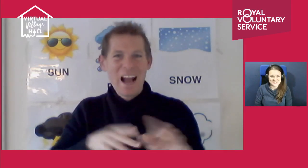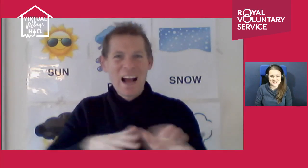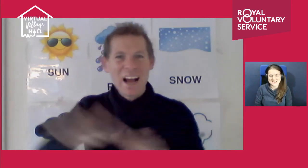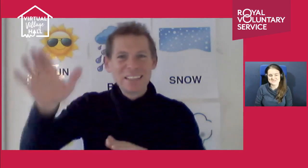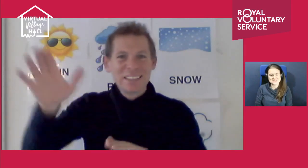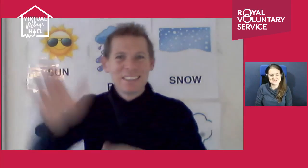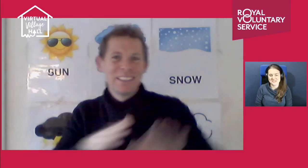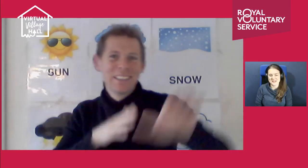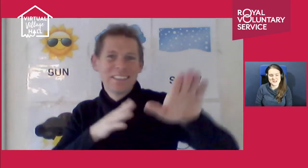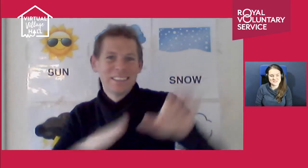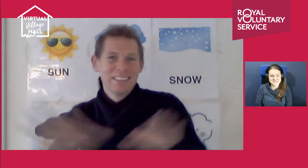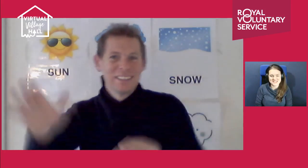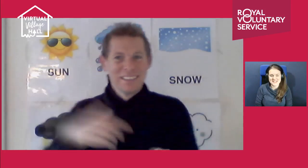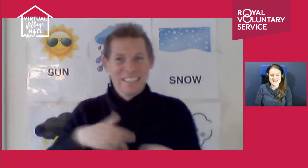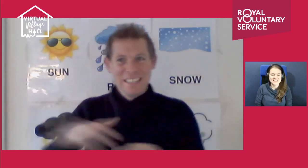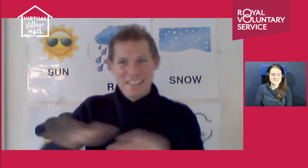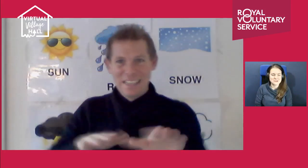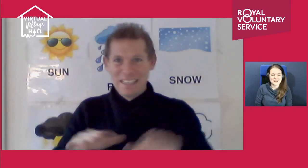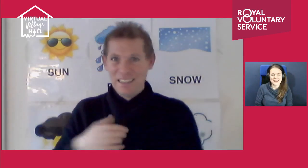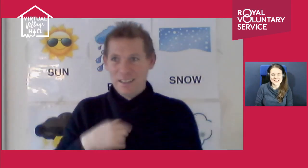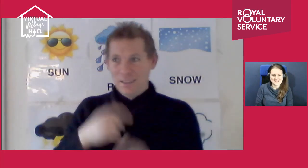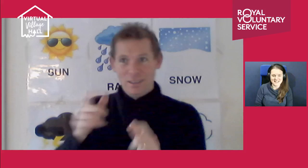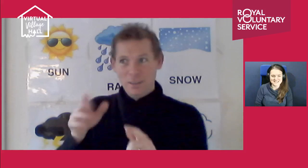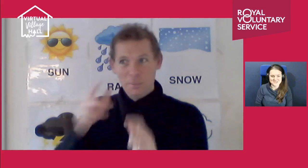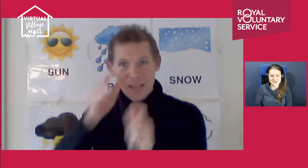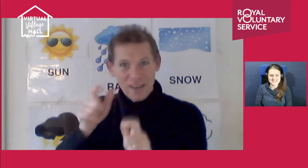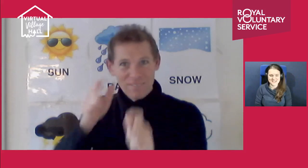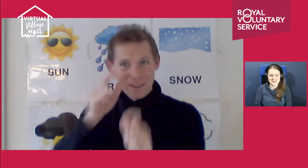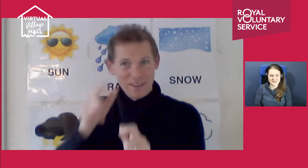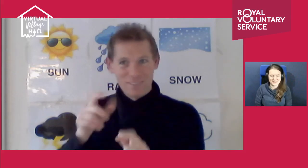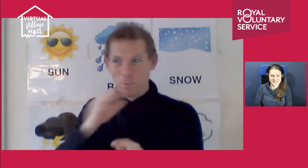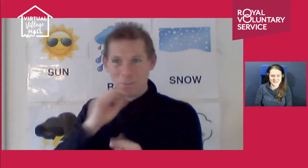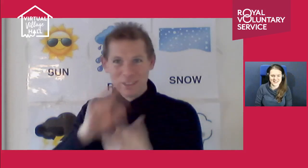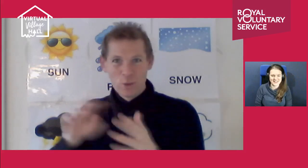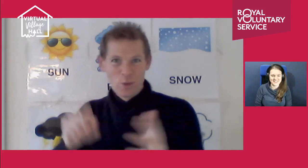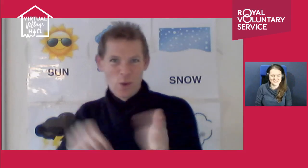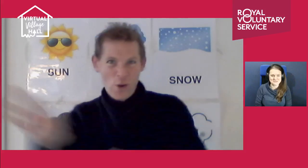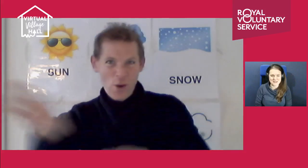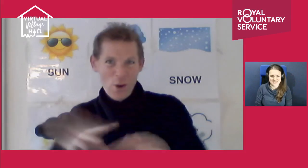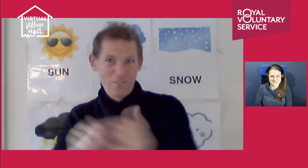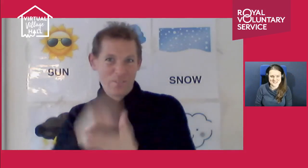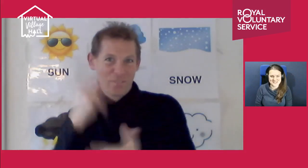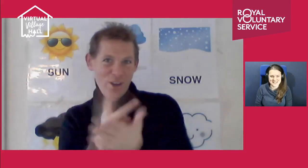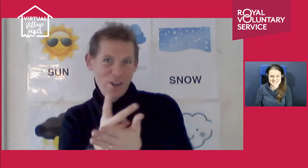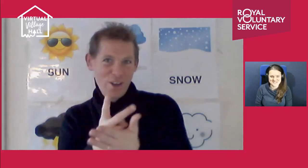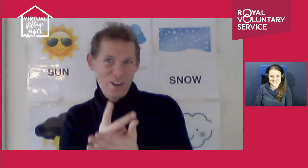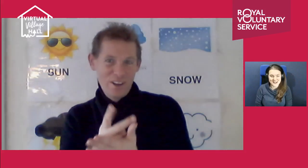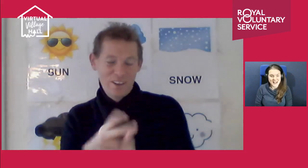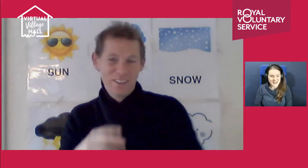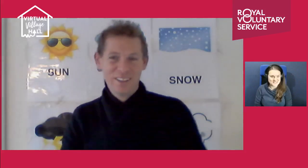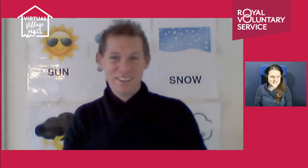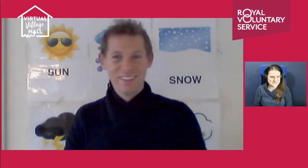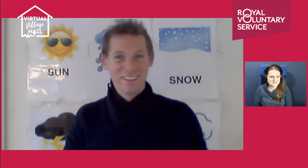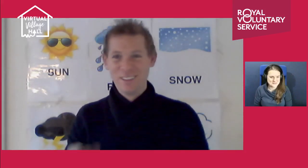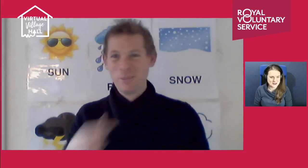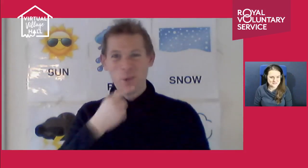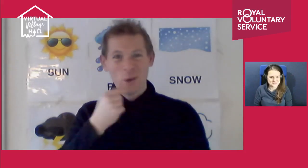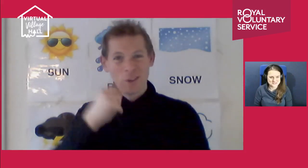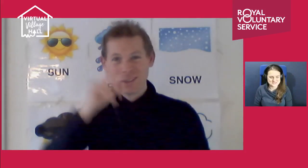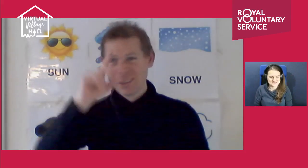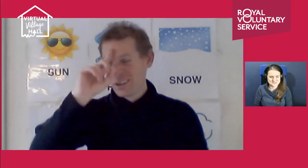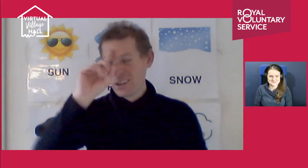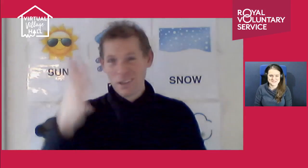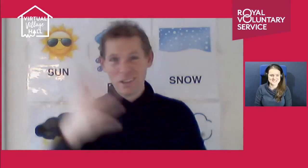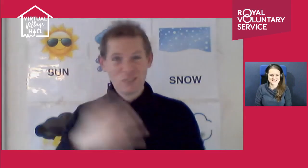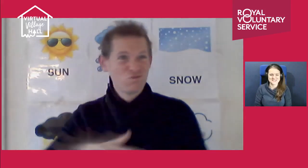all over the place, but you know what? They loved it because they were gliding as we went along the footpath that was all iced over. I was telling them to be careful